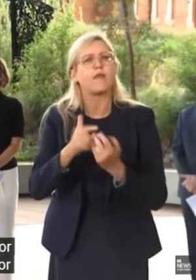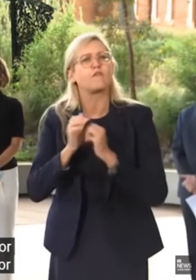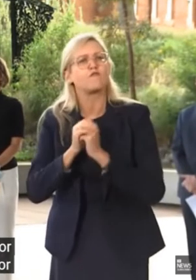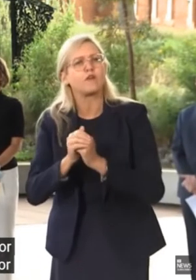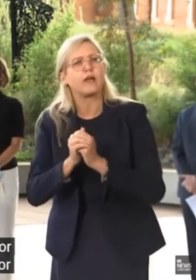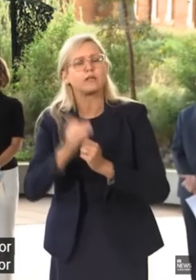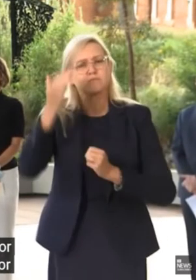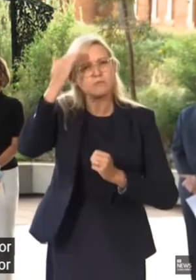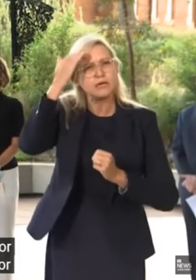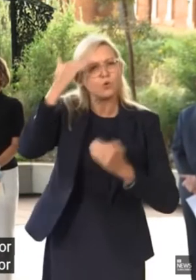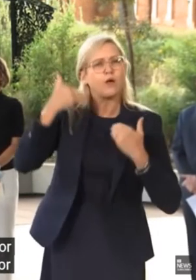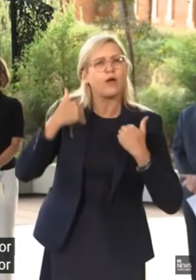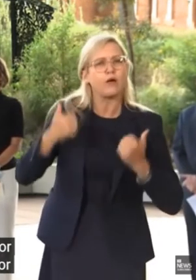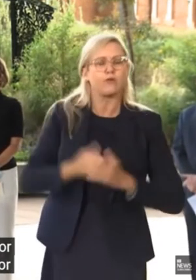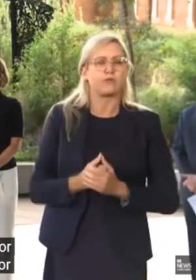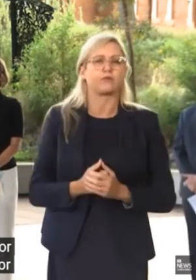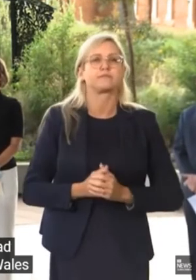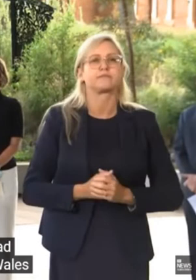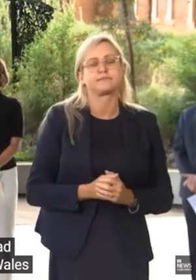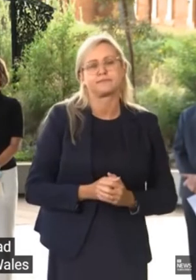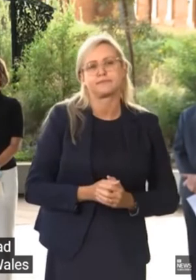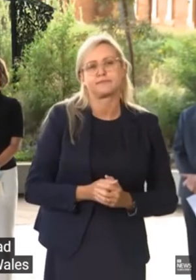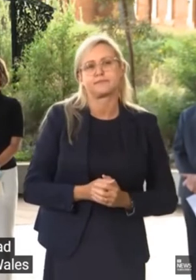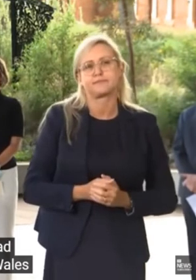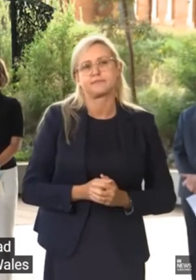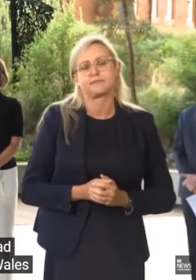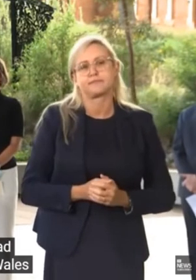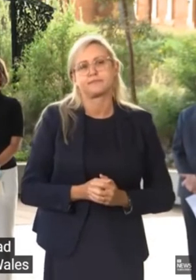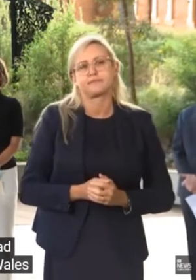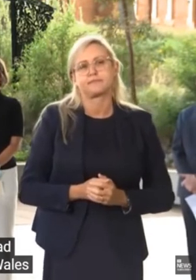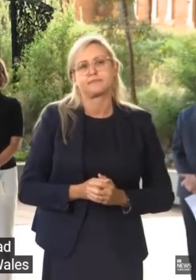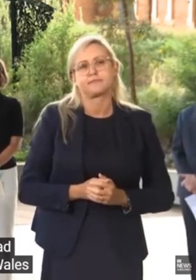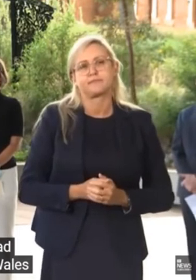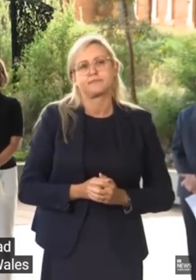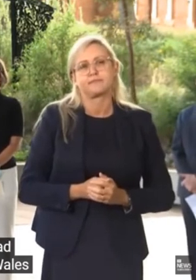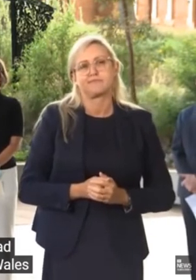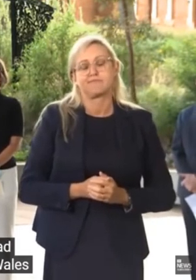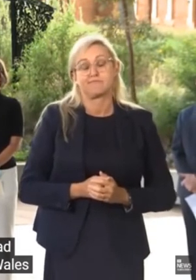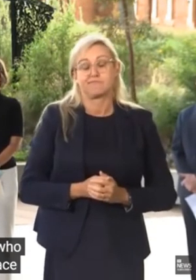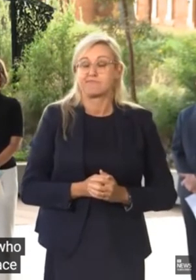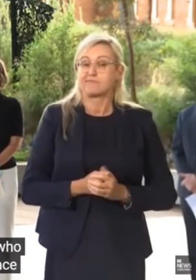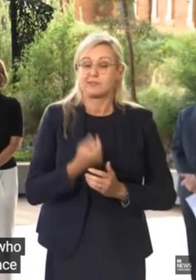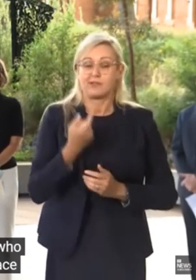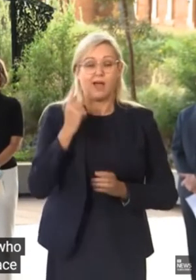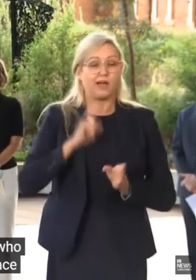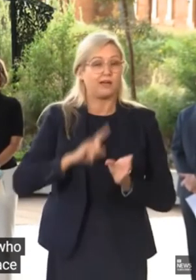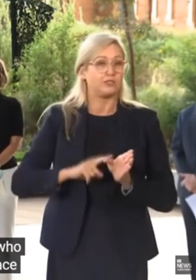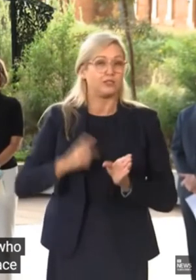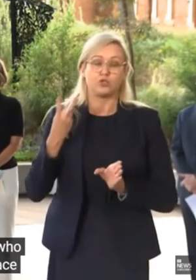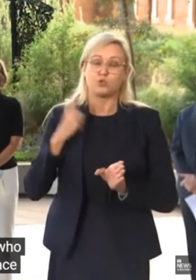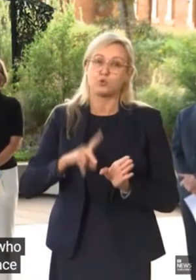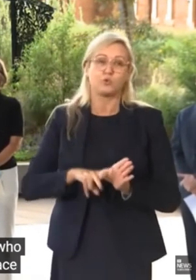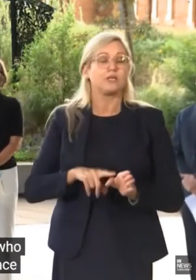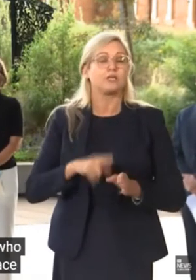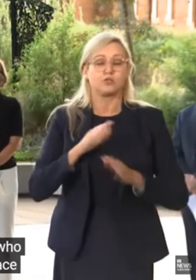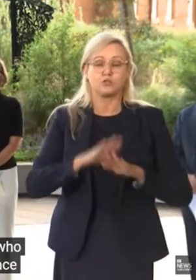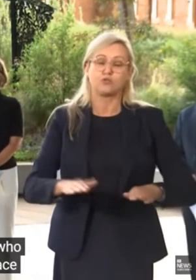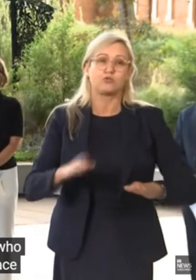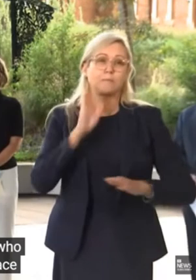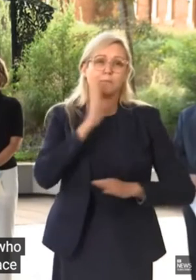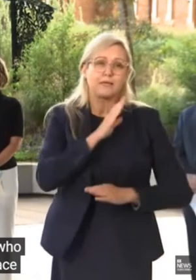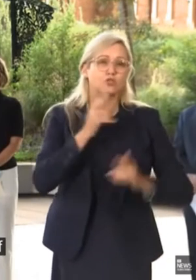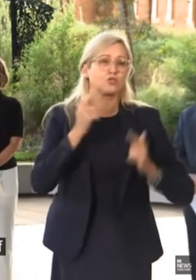many students in New South Wales and right across the country who have missed much face-to-face learning over this period